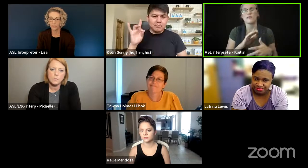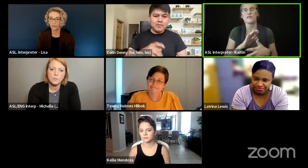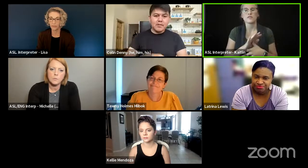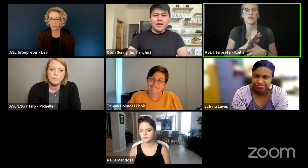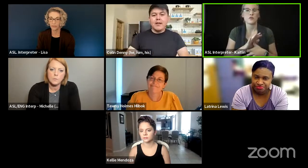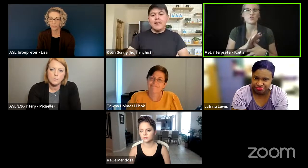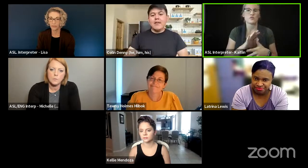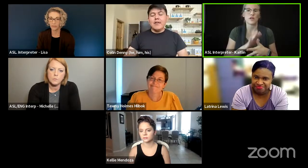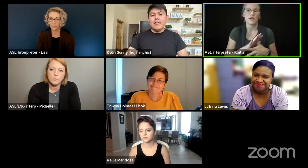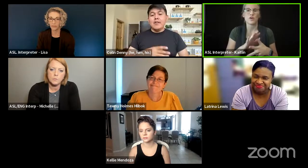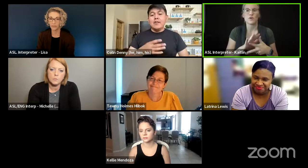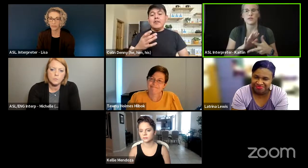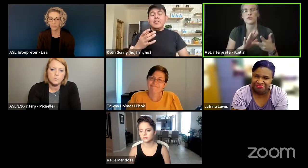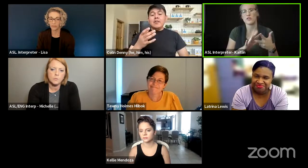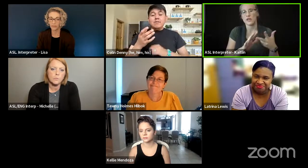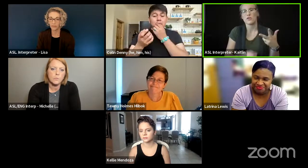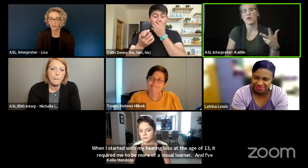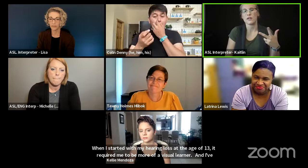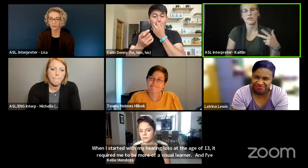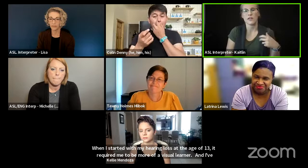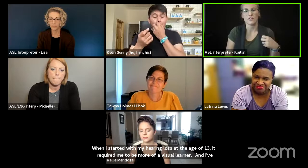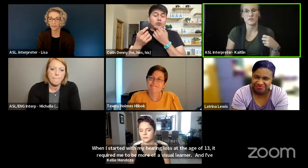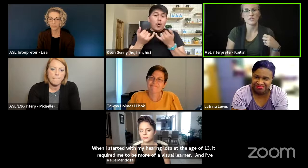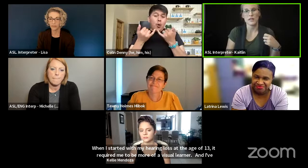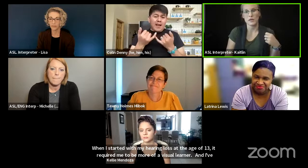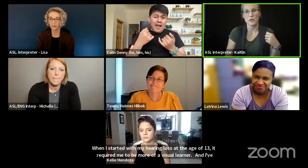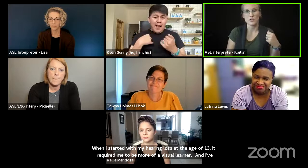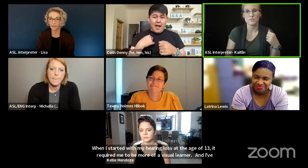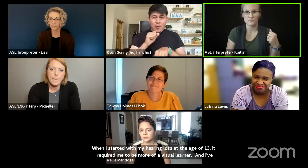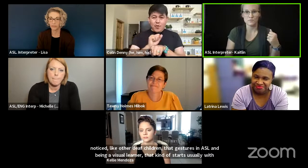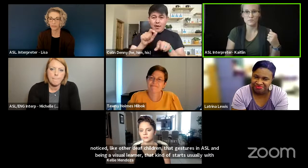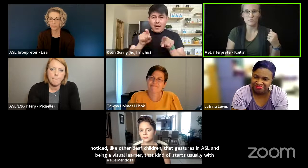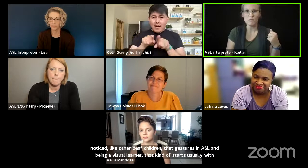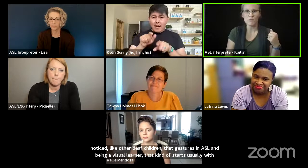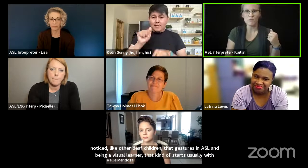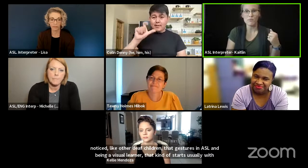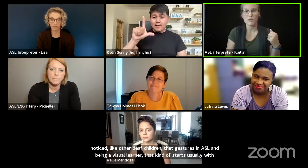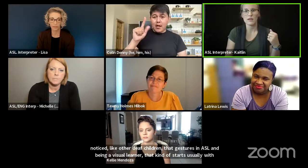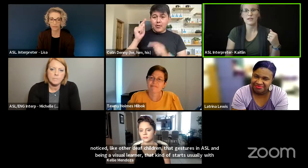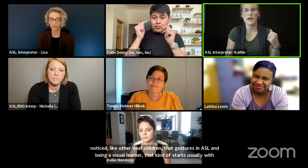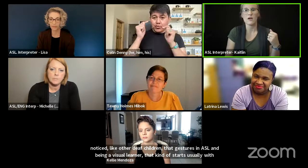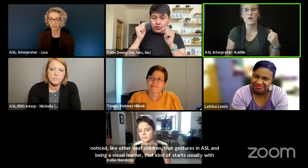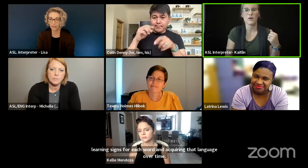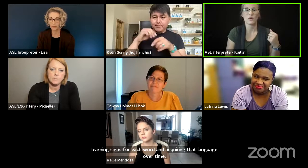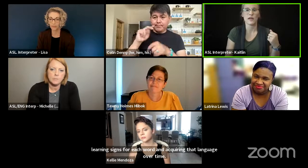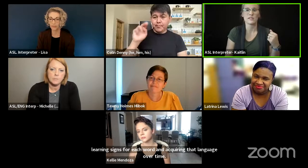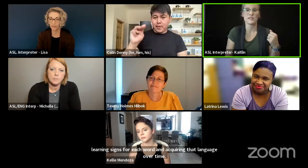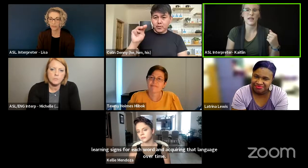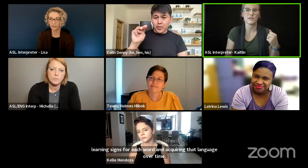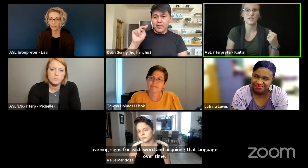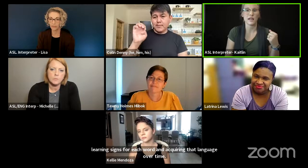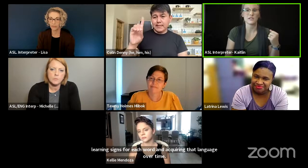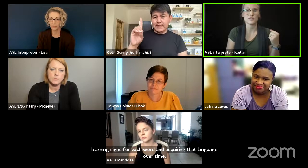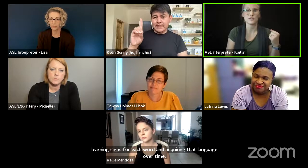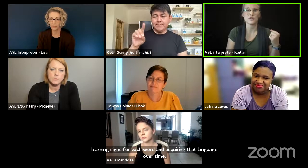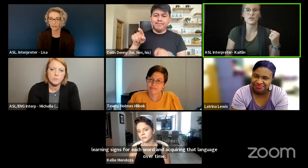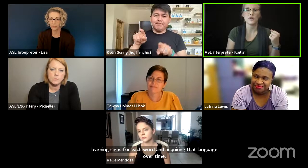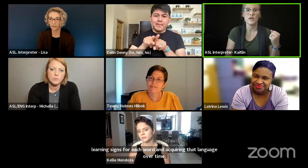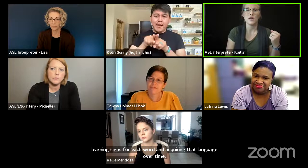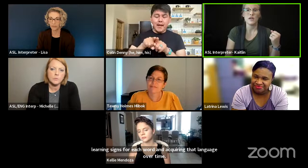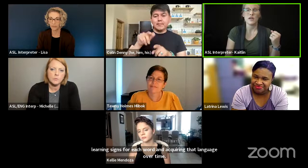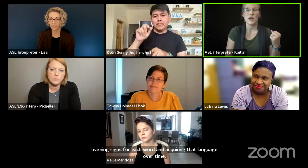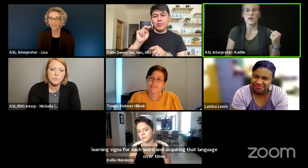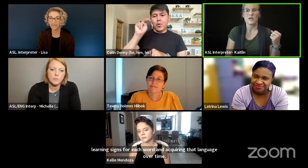So my first languages were Navajo English, and later on in life, I learned sign language. Now I work as an ASL